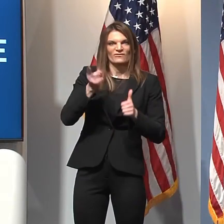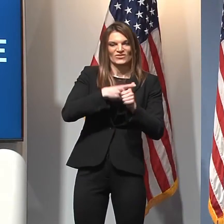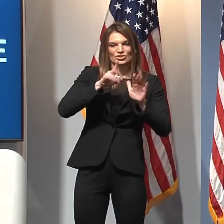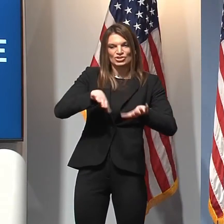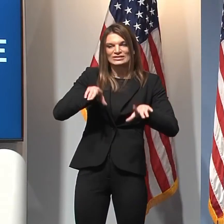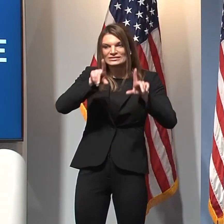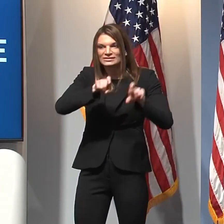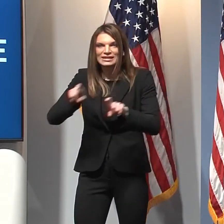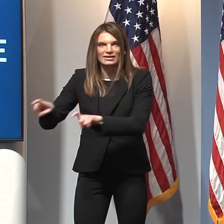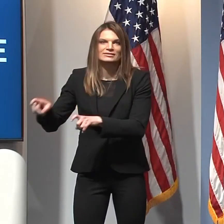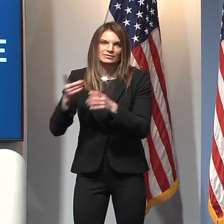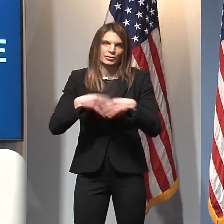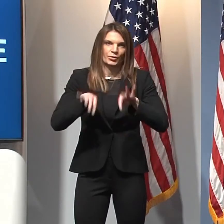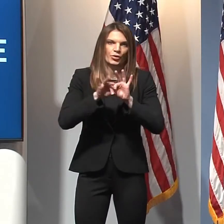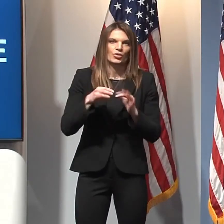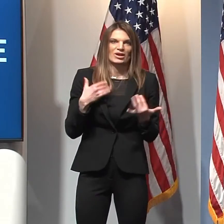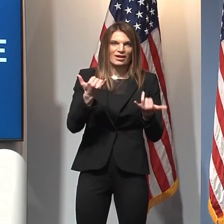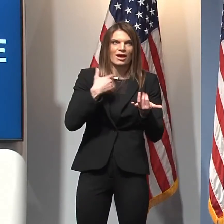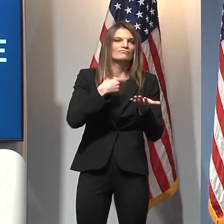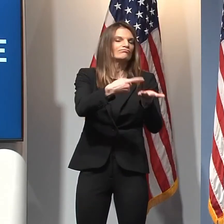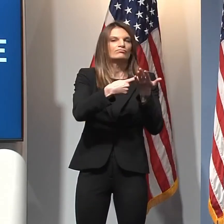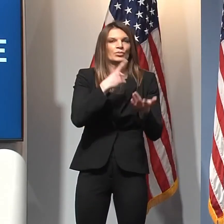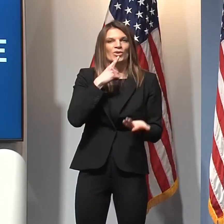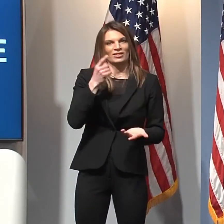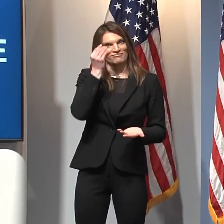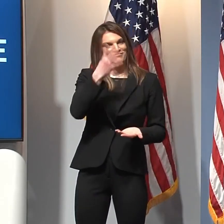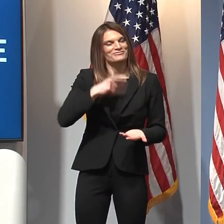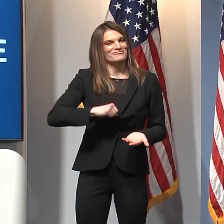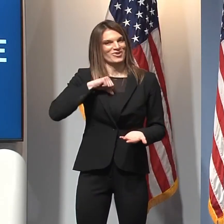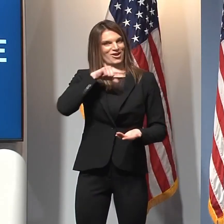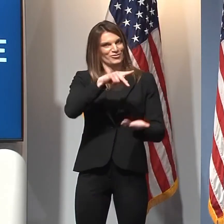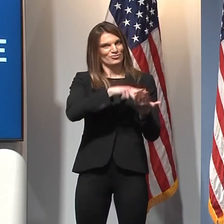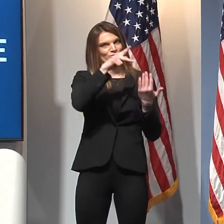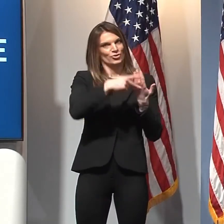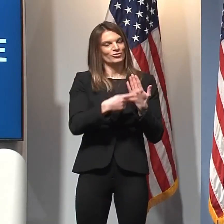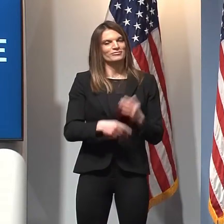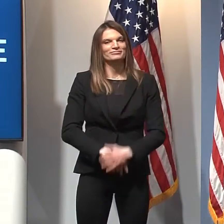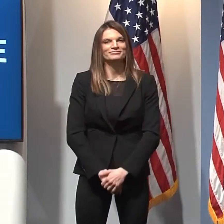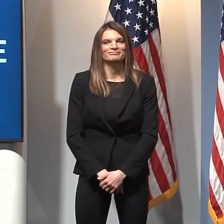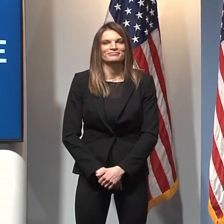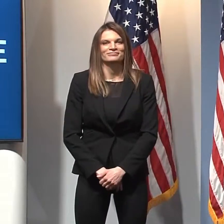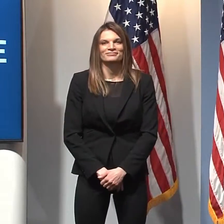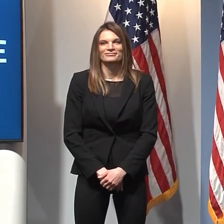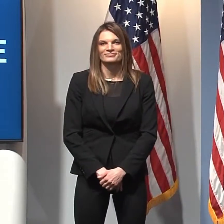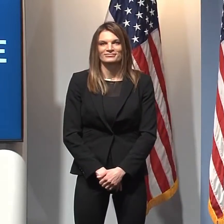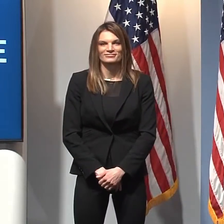need to do after they return from spring break. So we're really proud of that program as well.